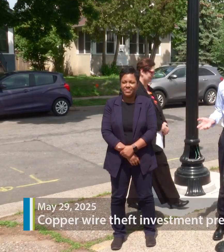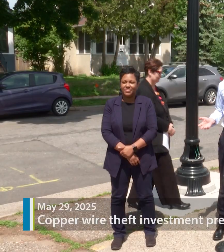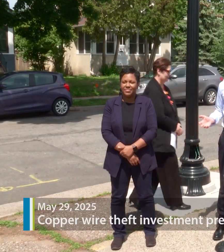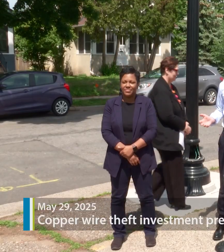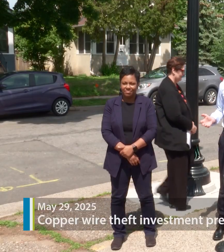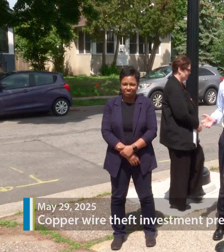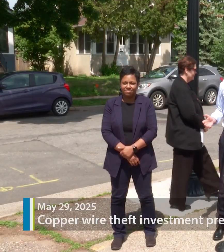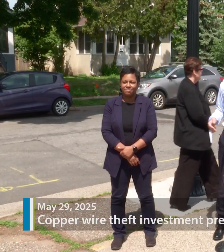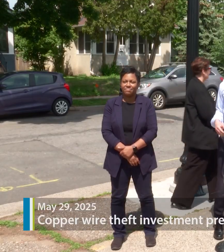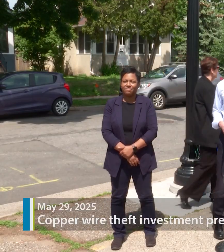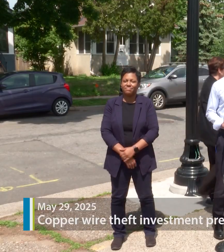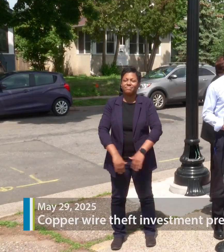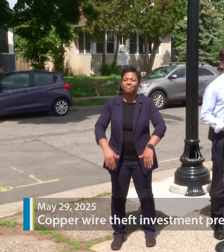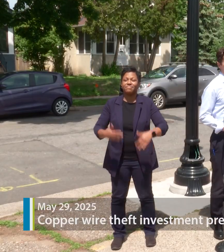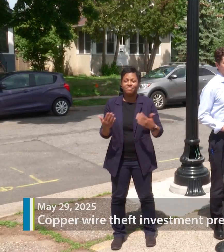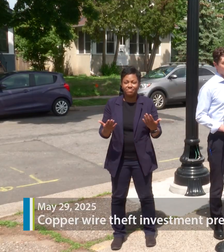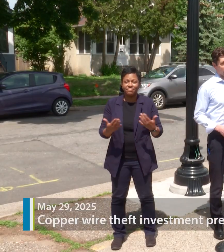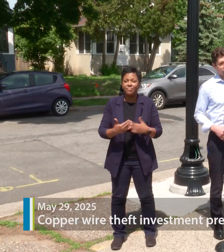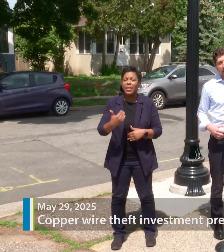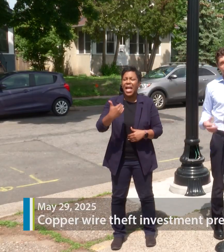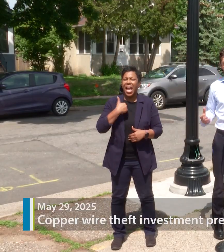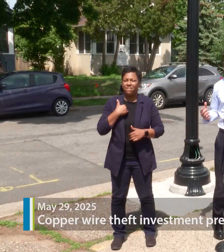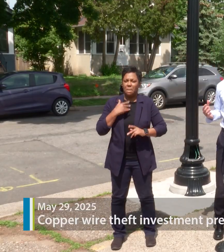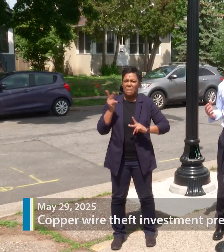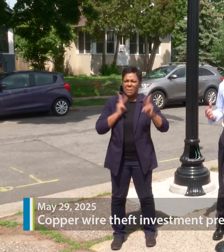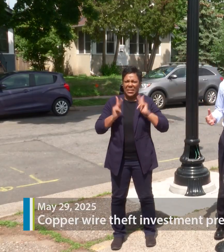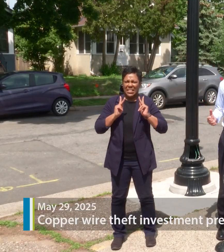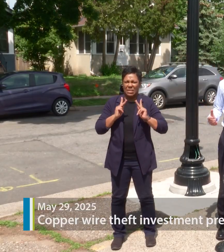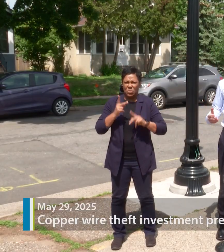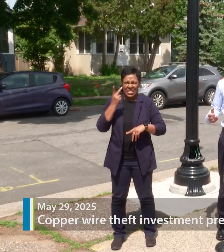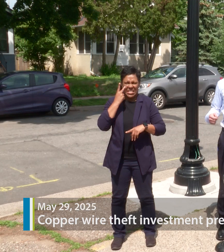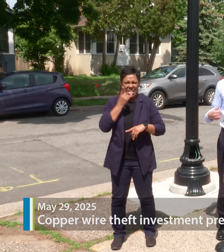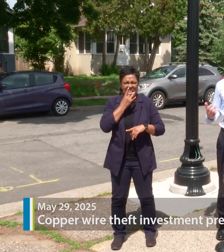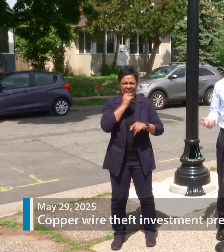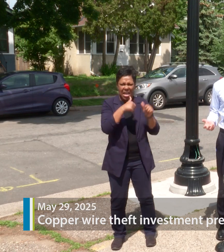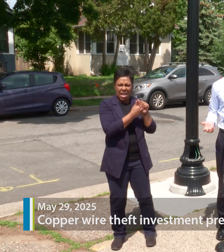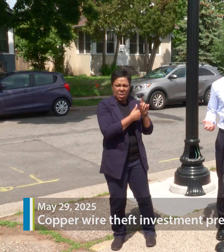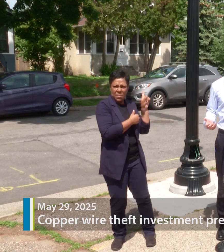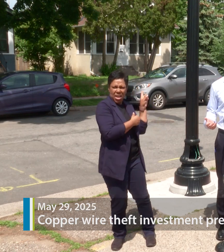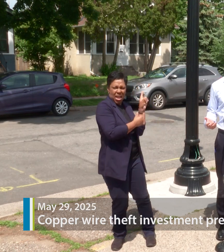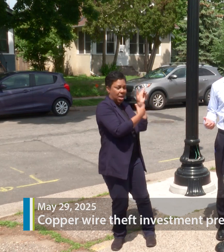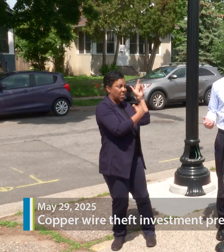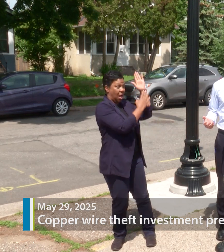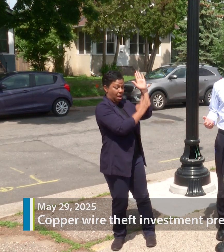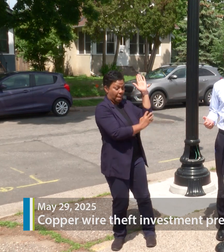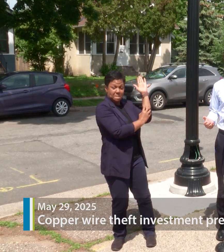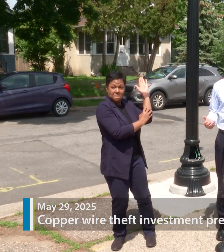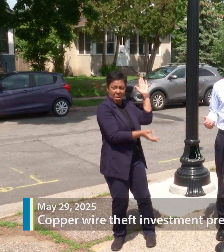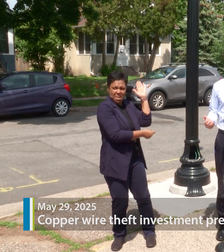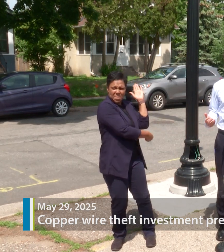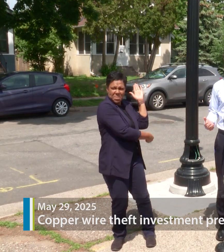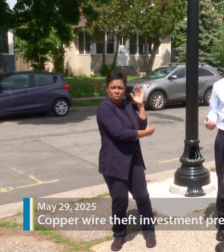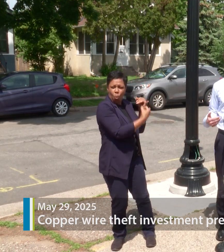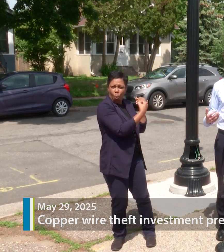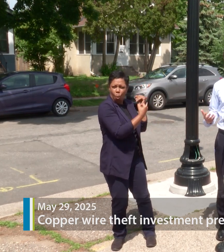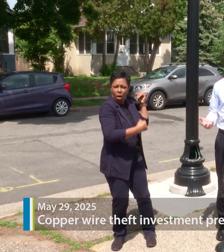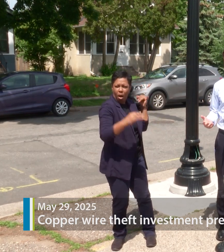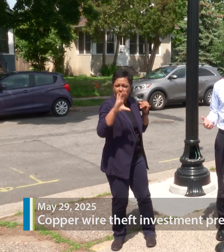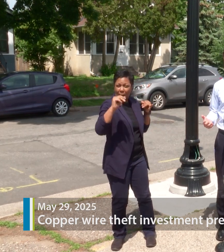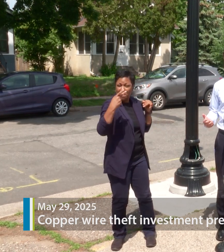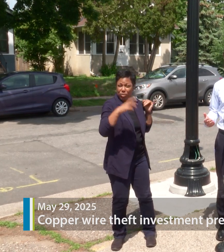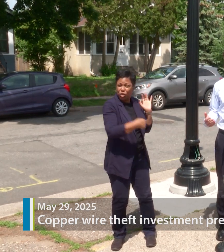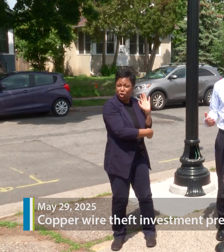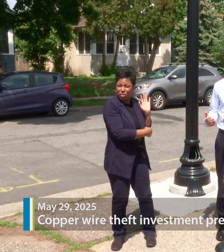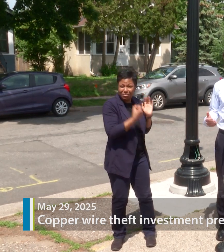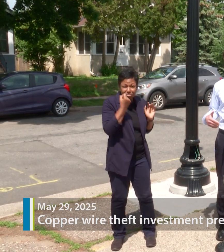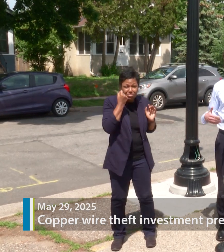So we have people that are stealing copper wire out of these light posts here. It takes only a couple of minutes for the theft to take